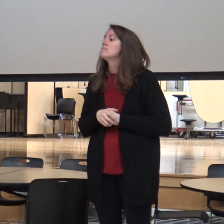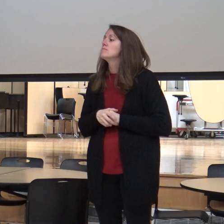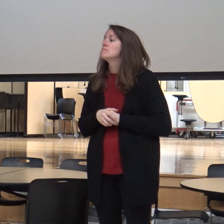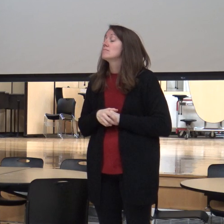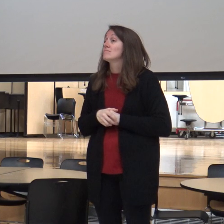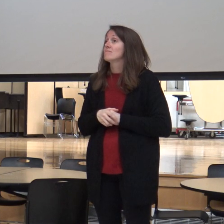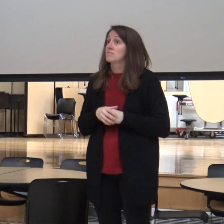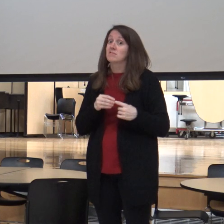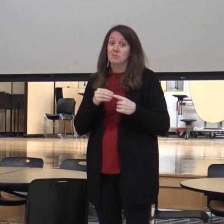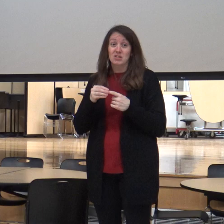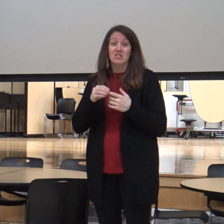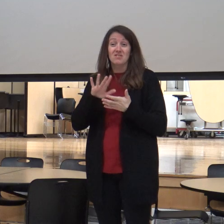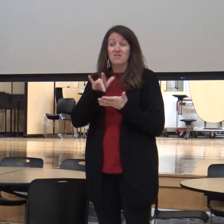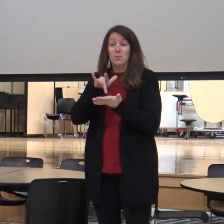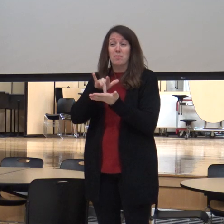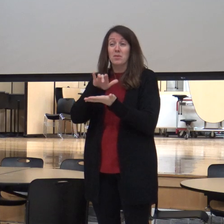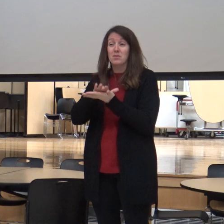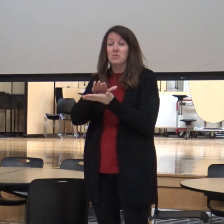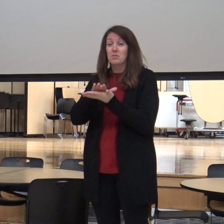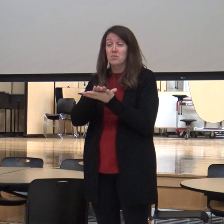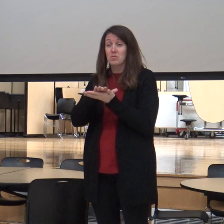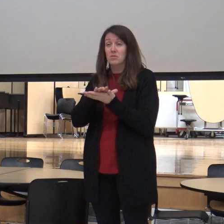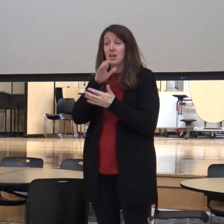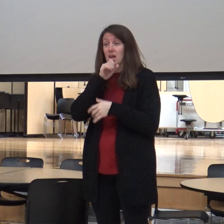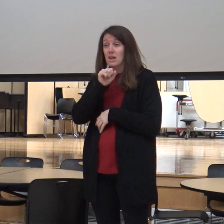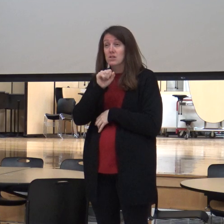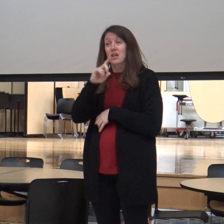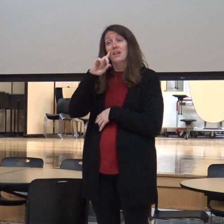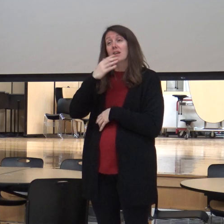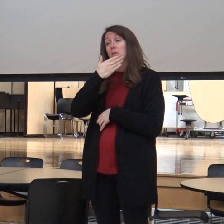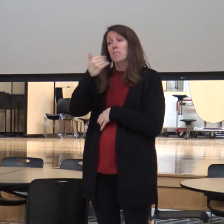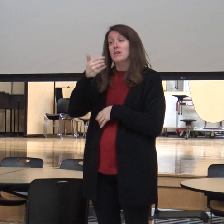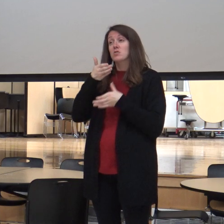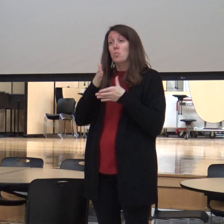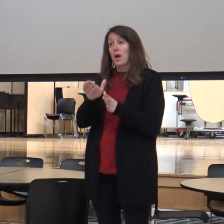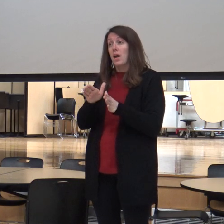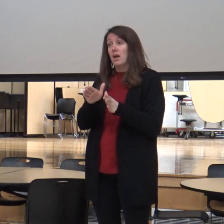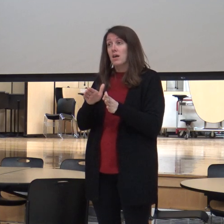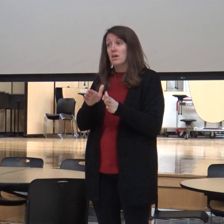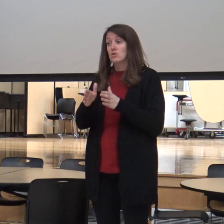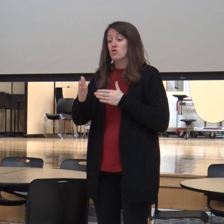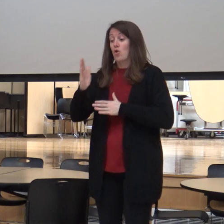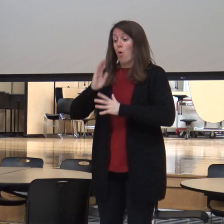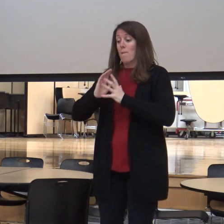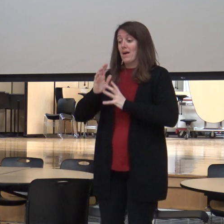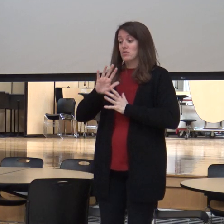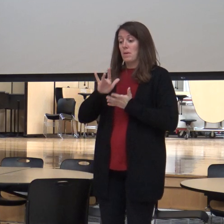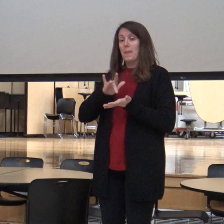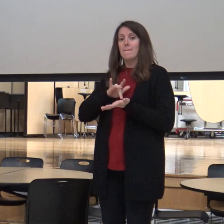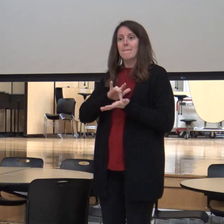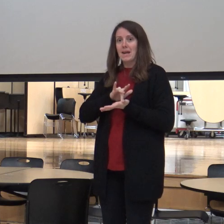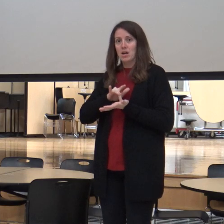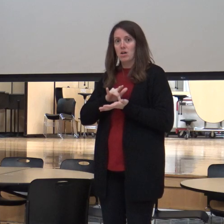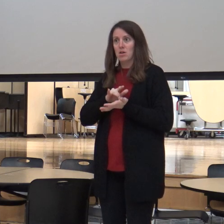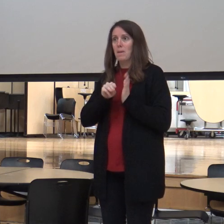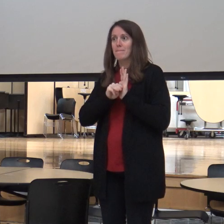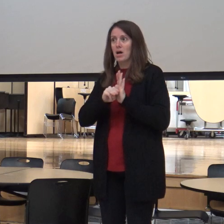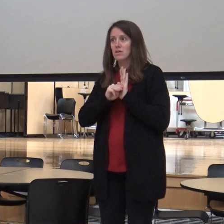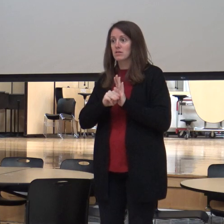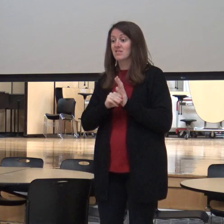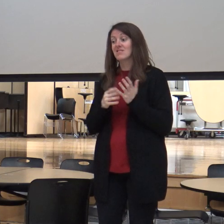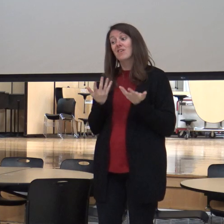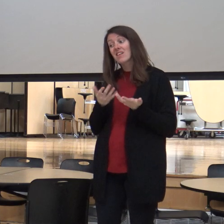For middle school ages, I would say the best way is kind of going back to the medical model of if there's something that was going wrong in their